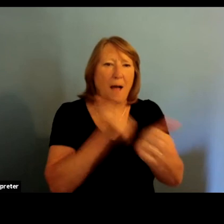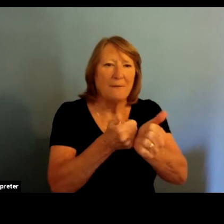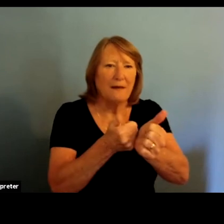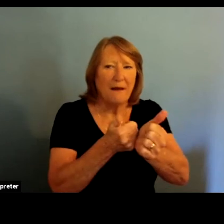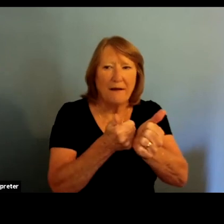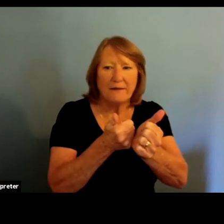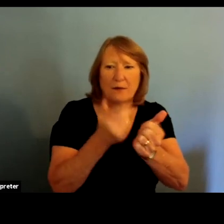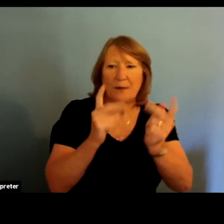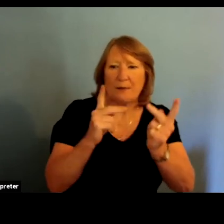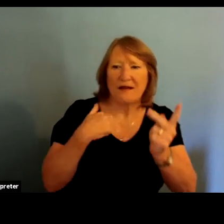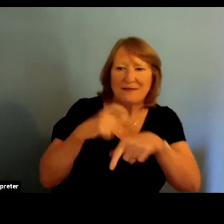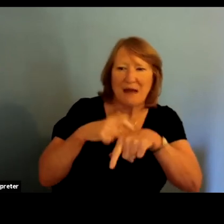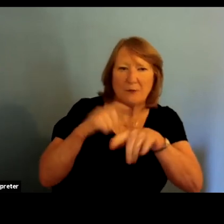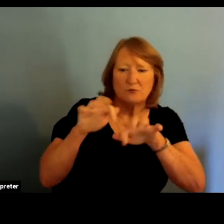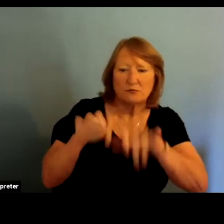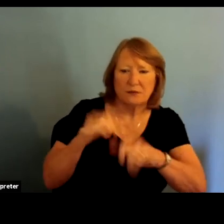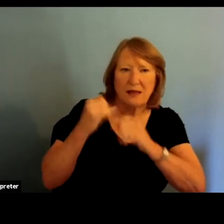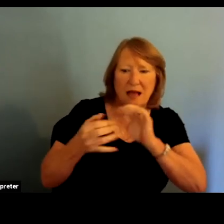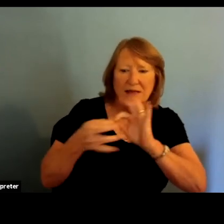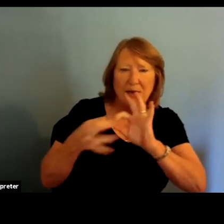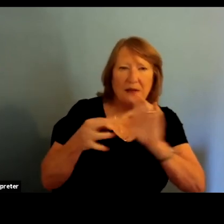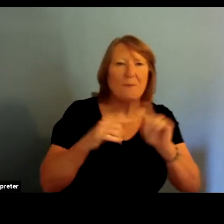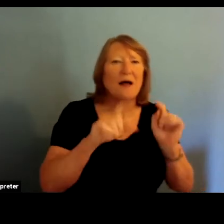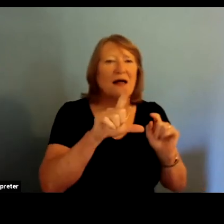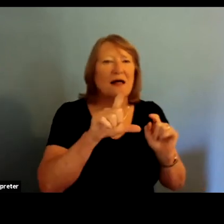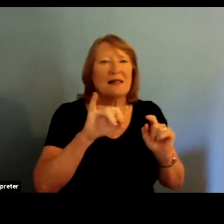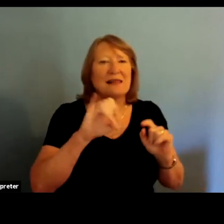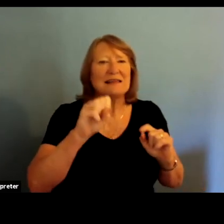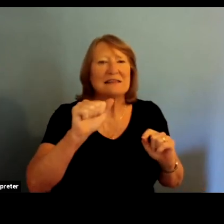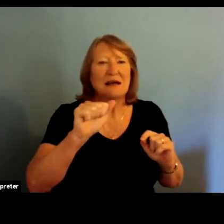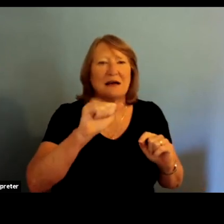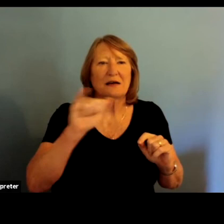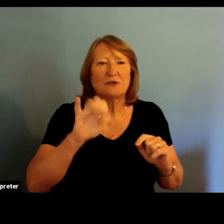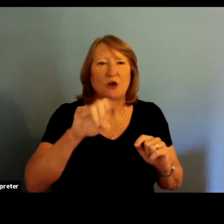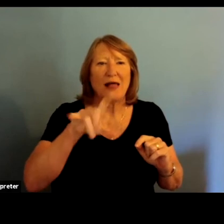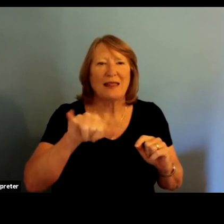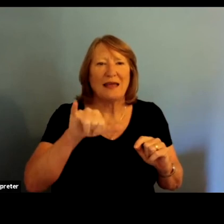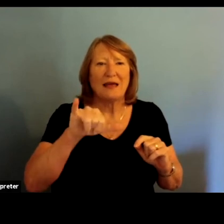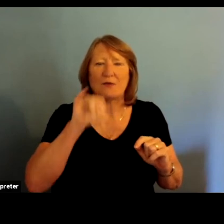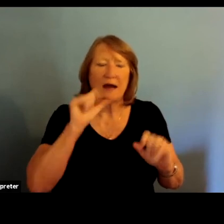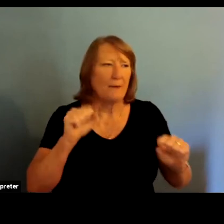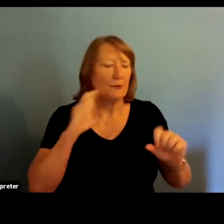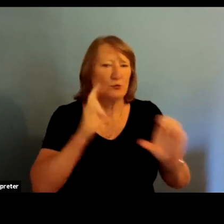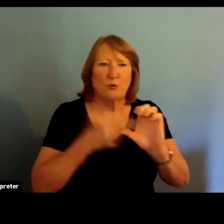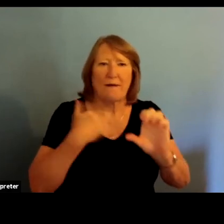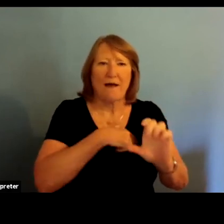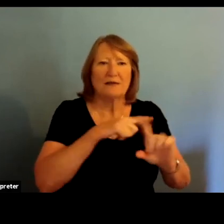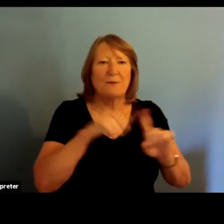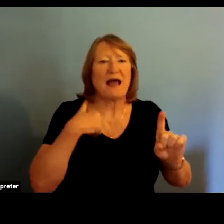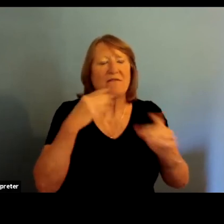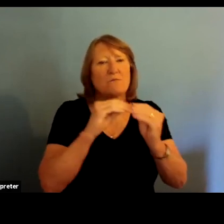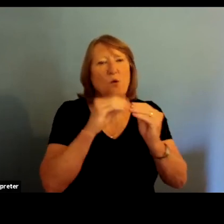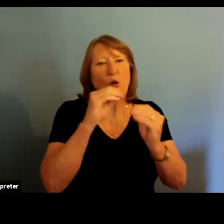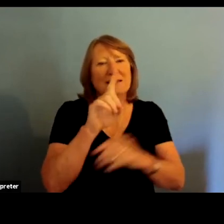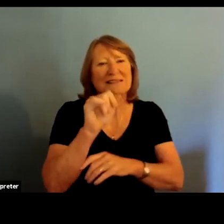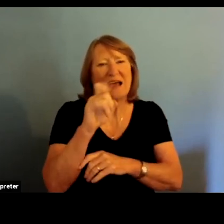comments. But Lisa Jolly wasn't able to be on from beginnings, but I got some updates of some upcoming events.